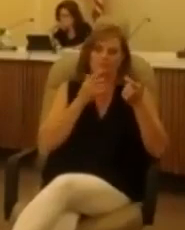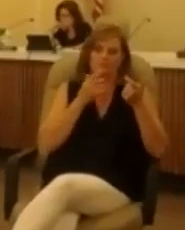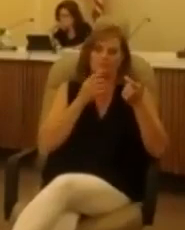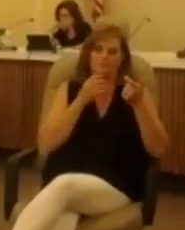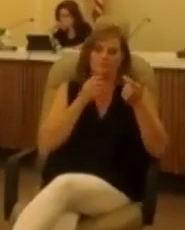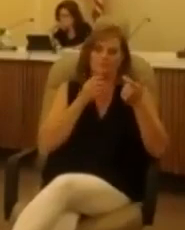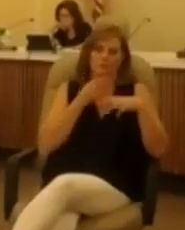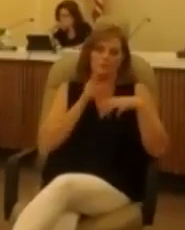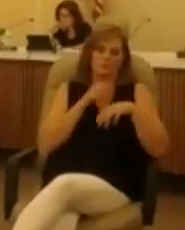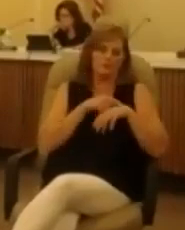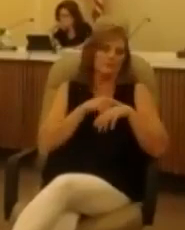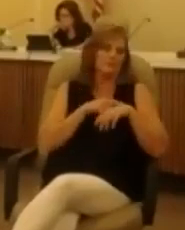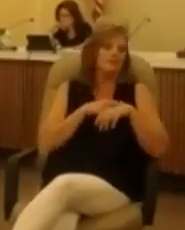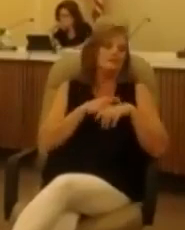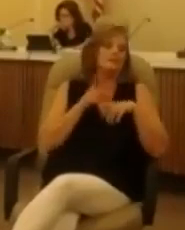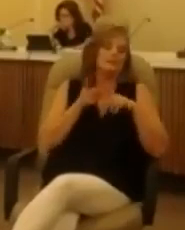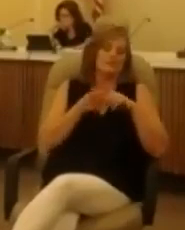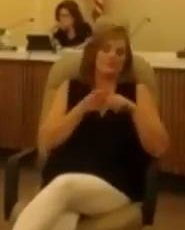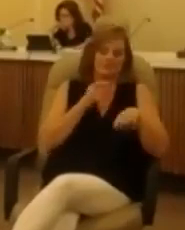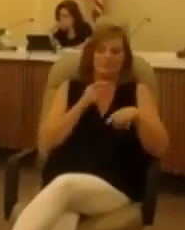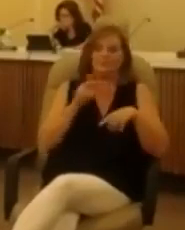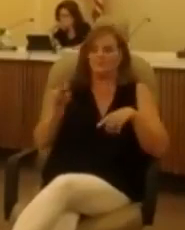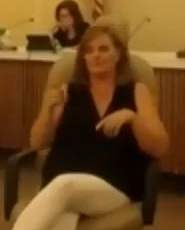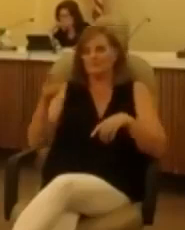From the historic. from the Historic Site Committee. Yeah.